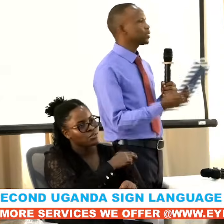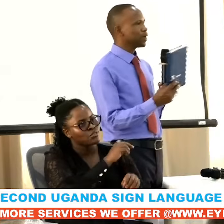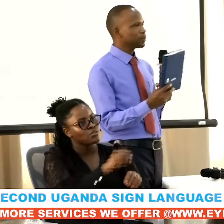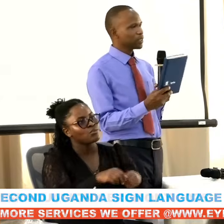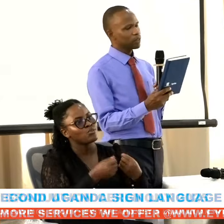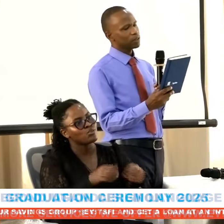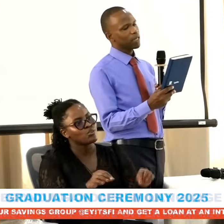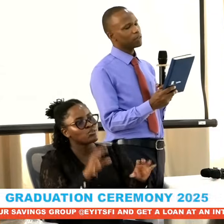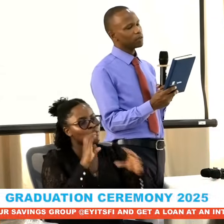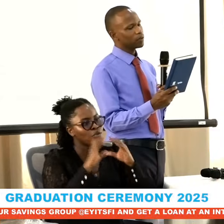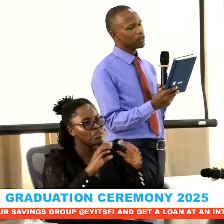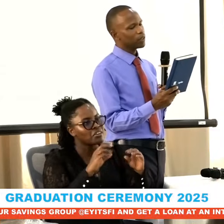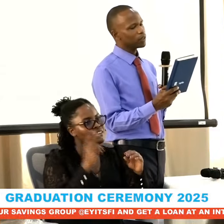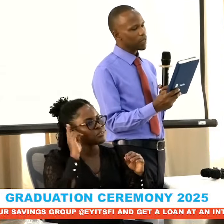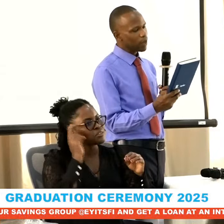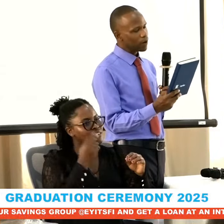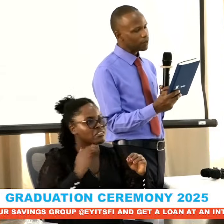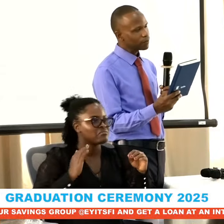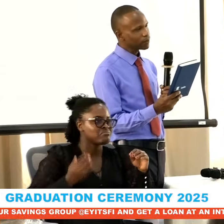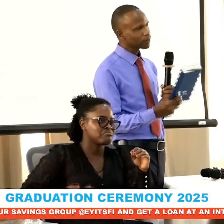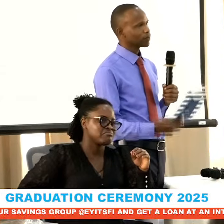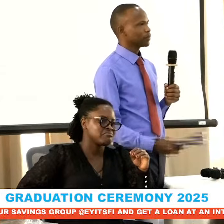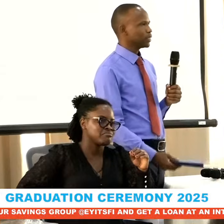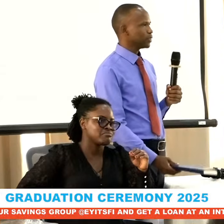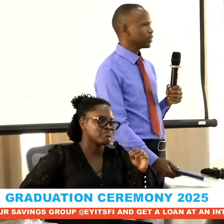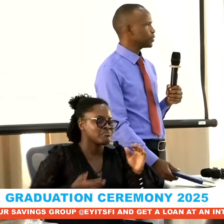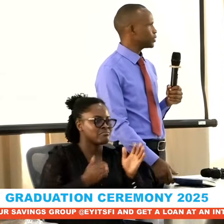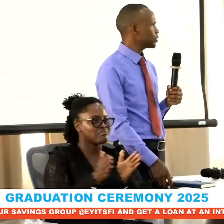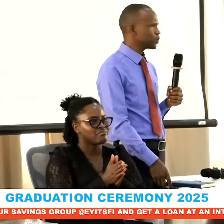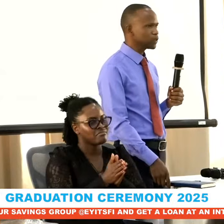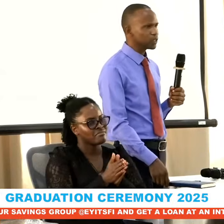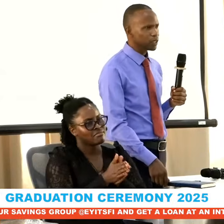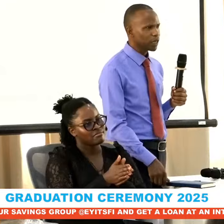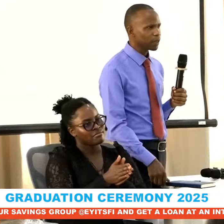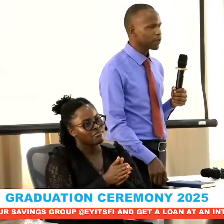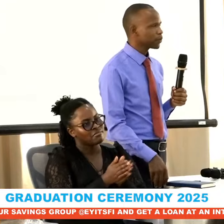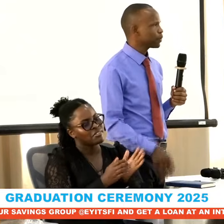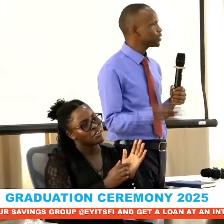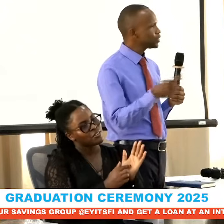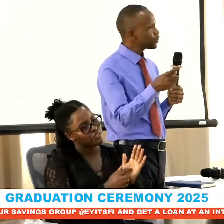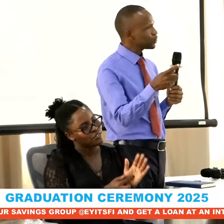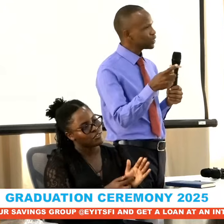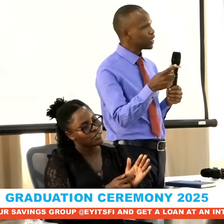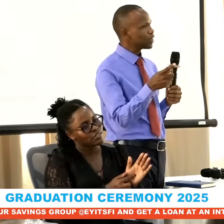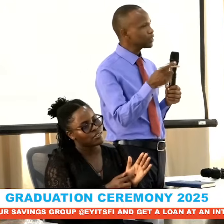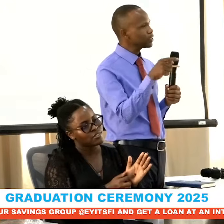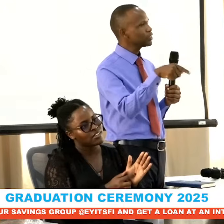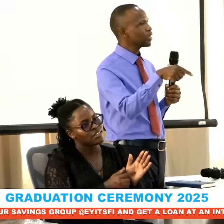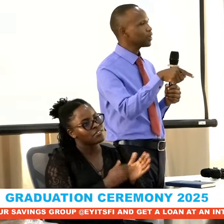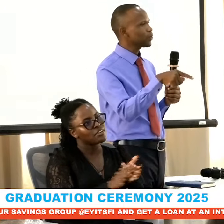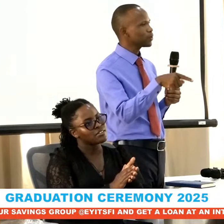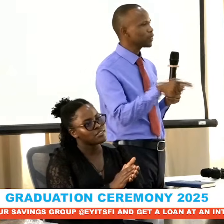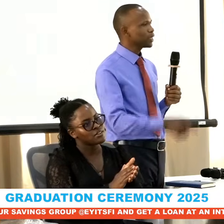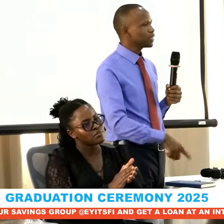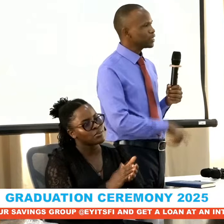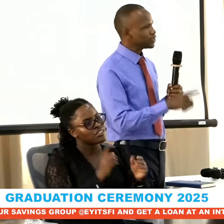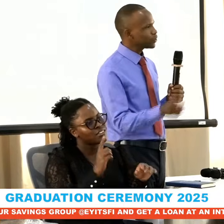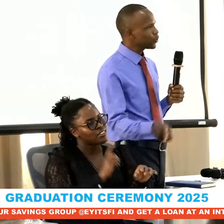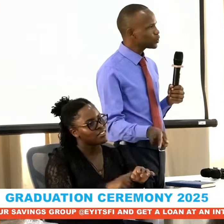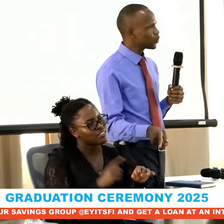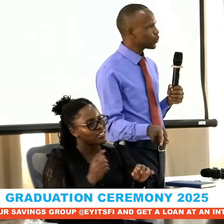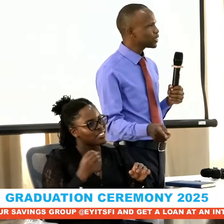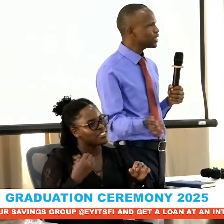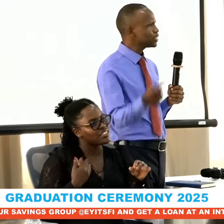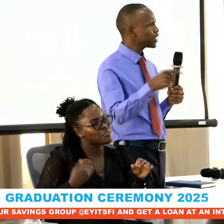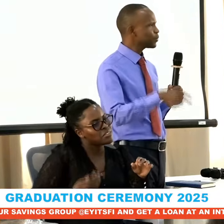she comes and starts reading. Sarah, they say she's not here, but she's not hearing, she's around. Then she